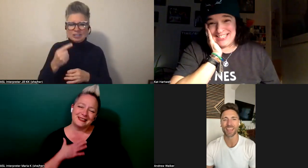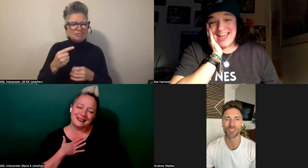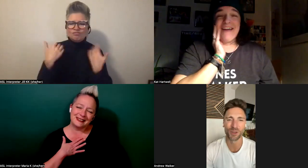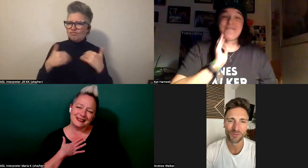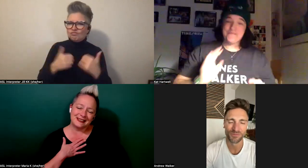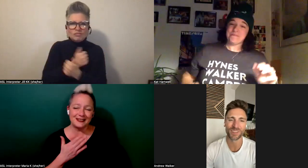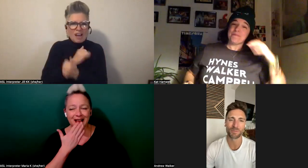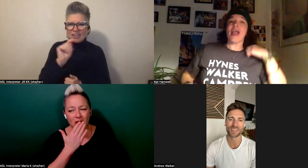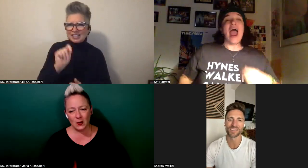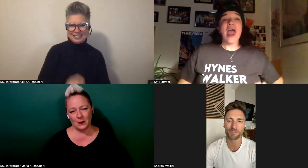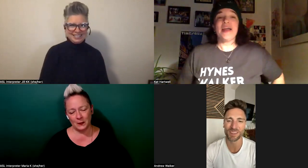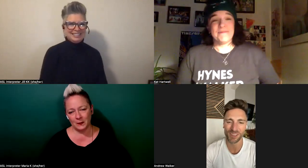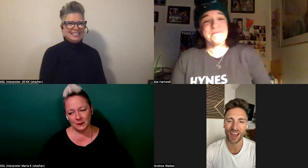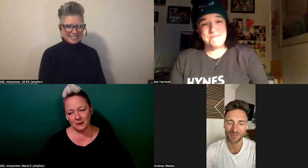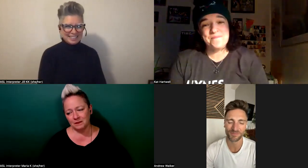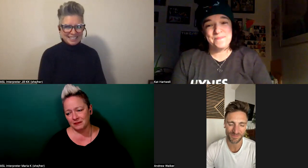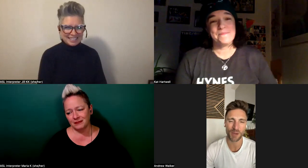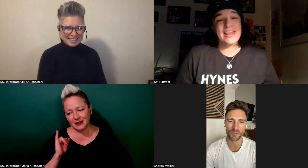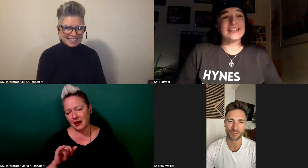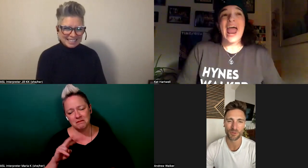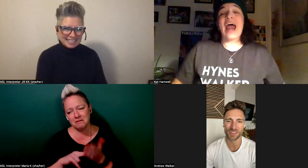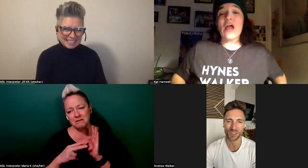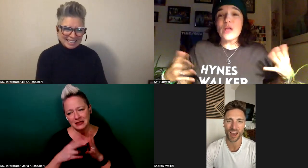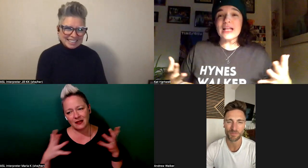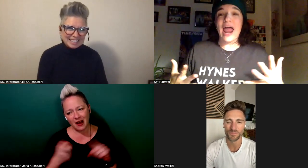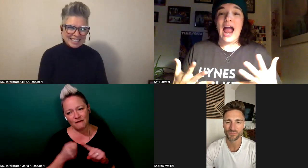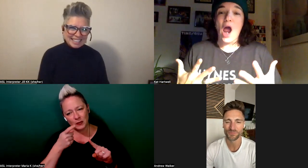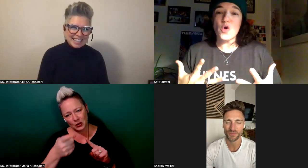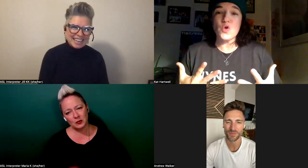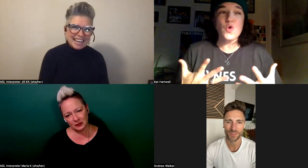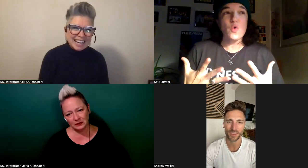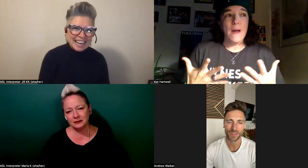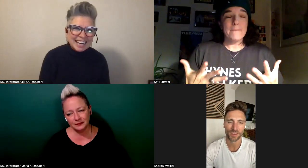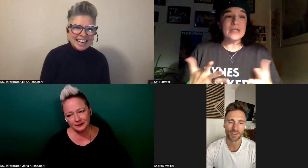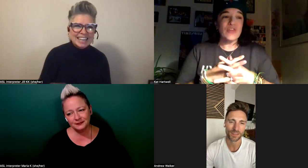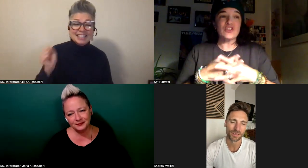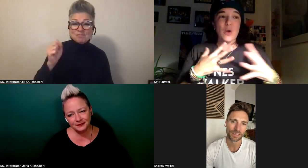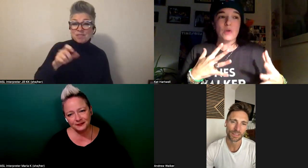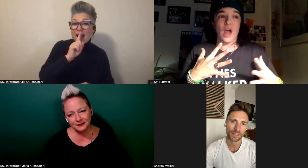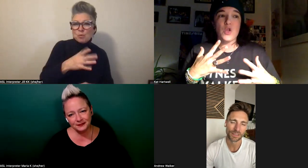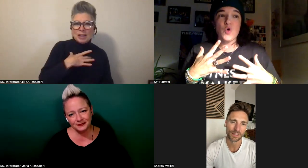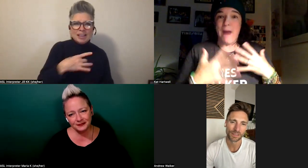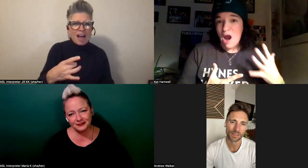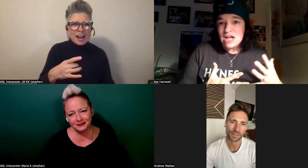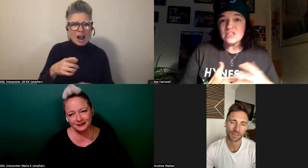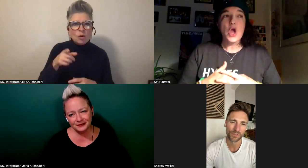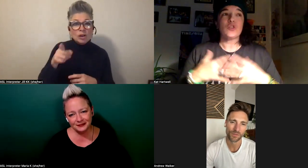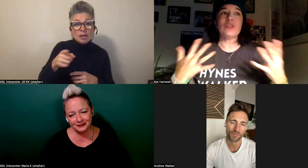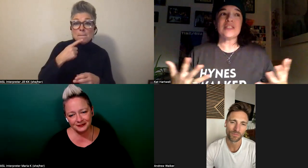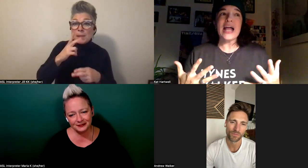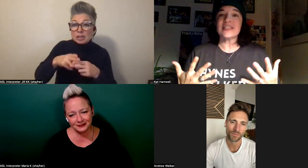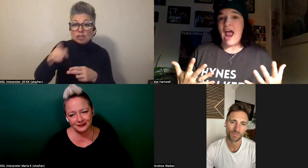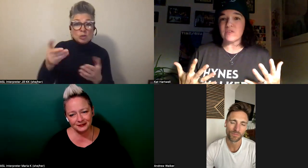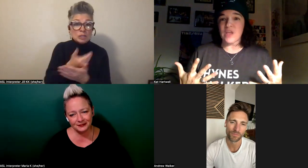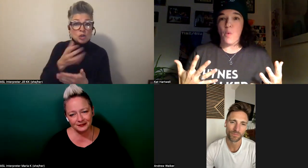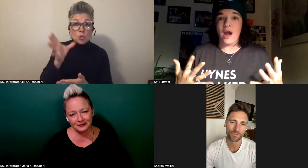Yeah. Thank you. That means a lot. Coming from you, it means a lot. I really like how to mention that she was a new parent. So